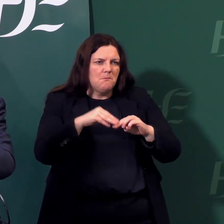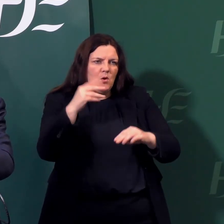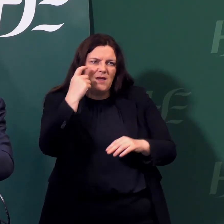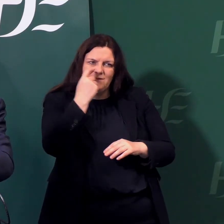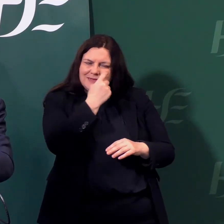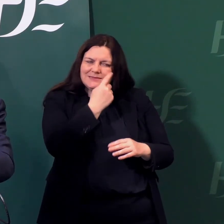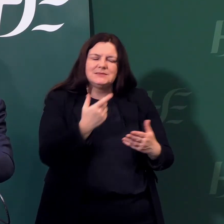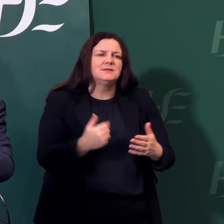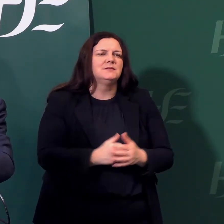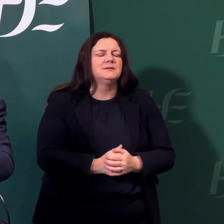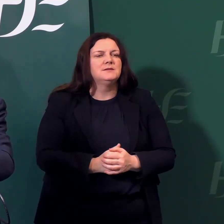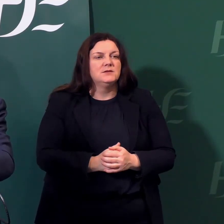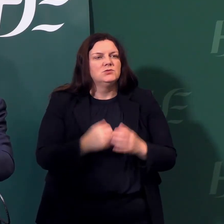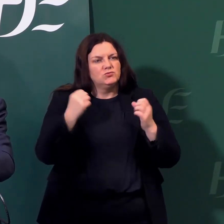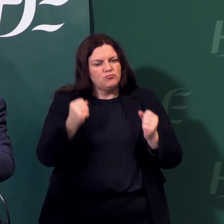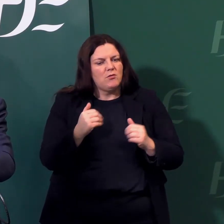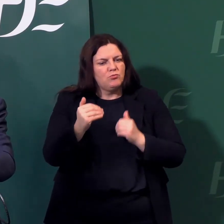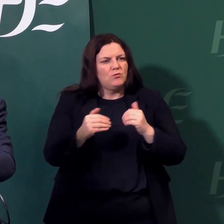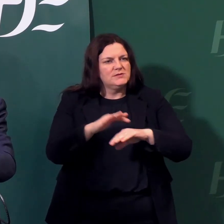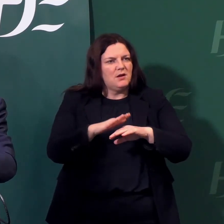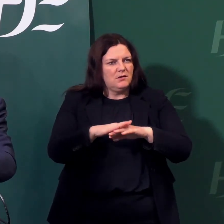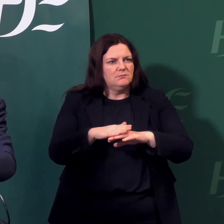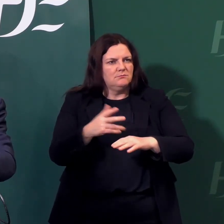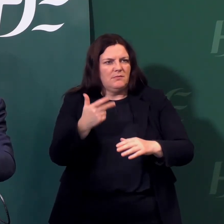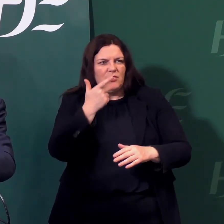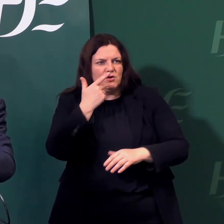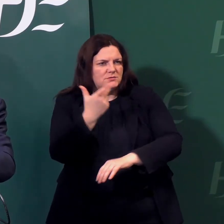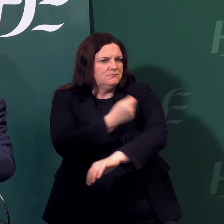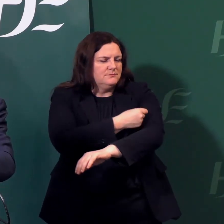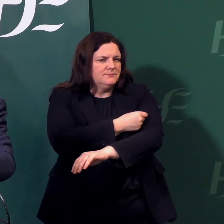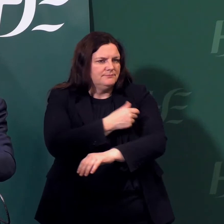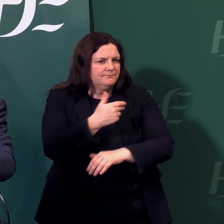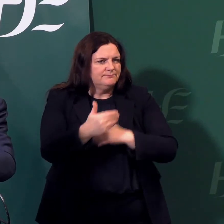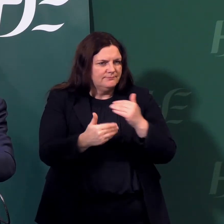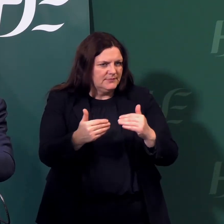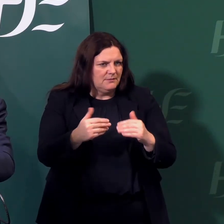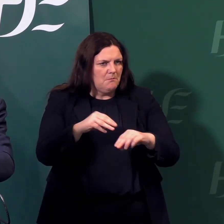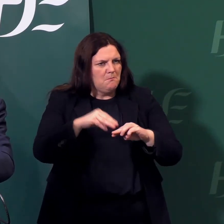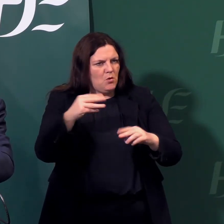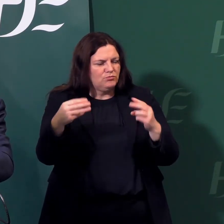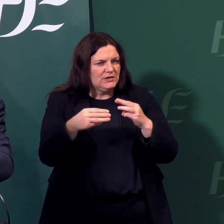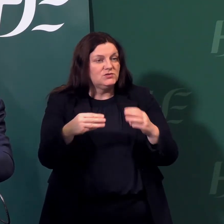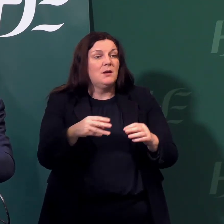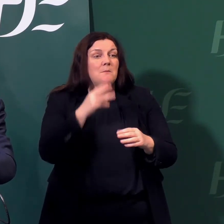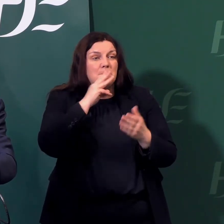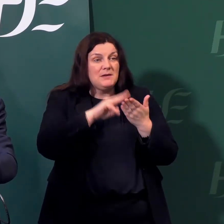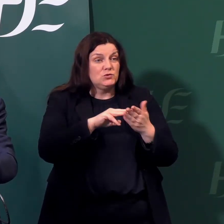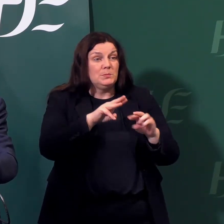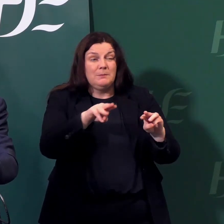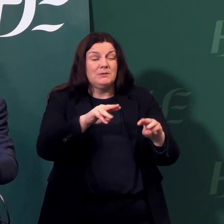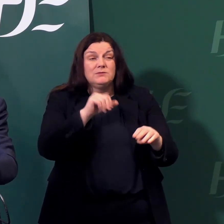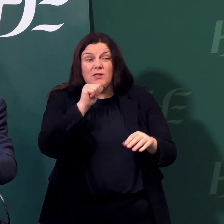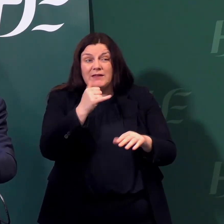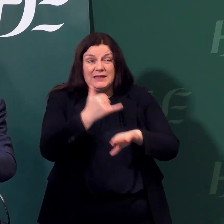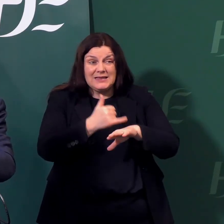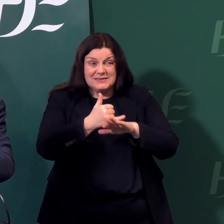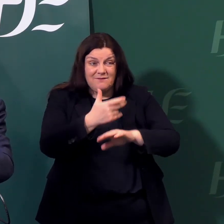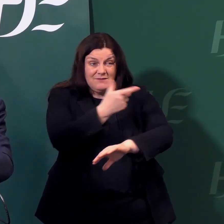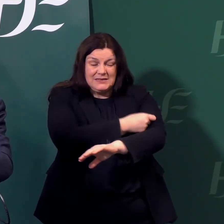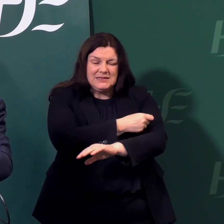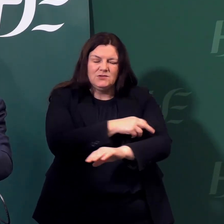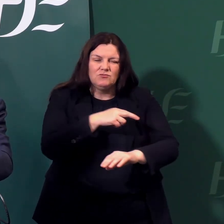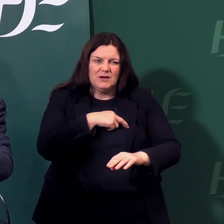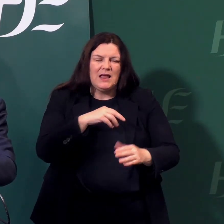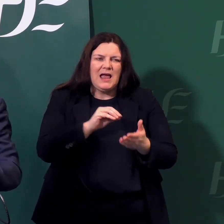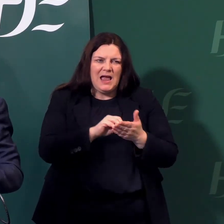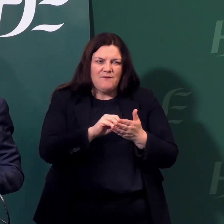on our boosters, adding further protection. And again, my message to those who are unvaccinated, it is having an